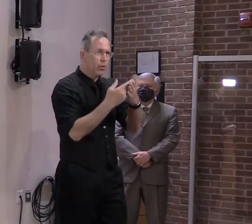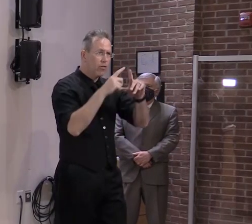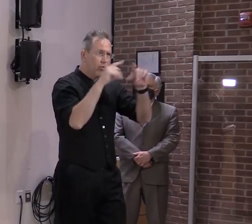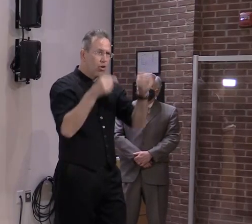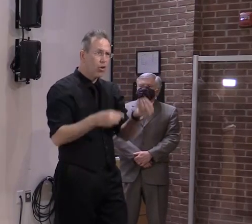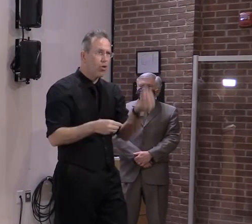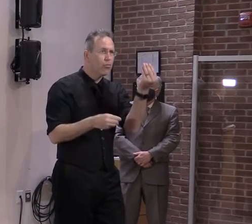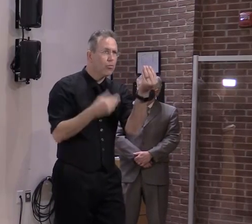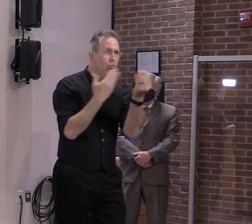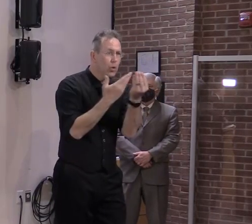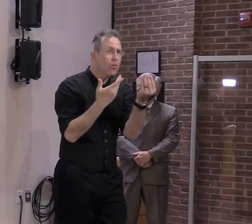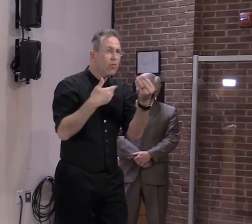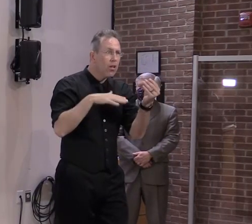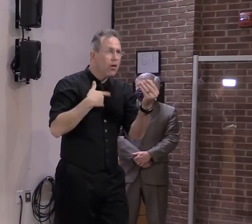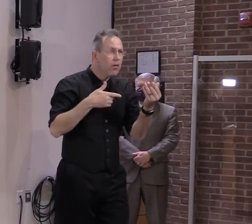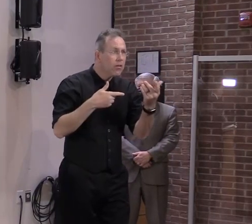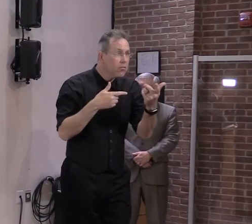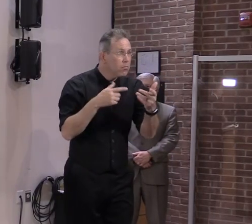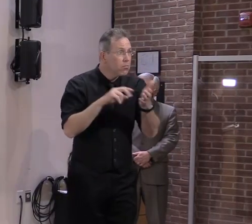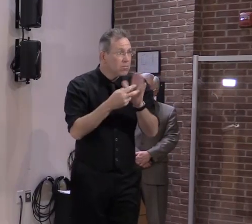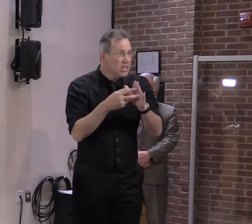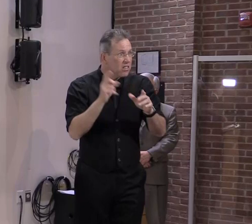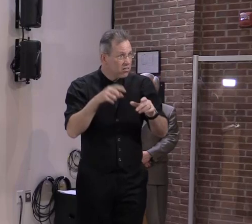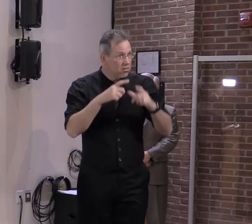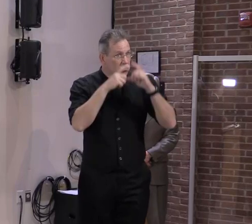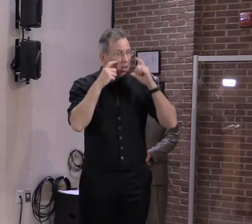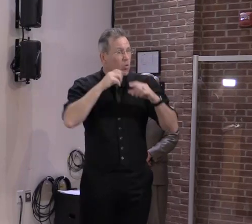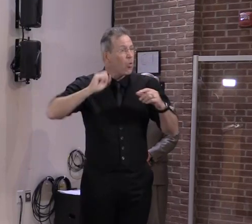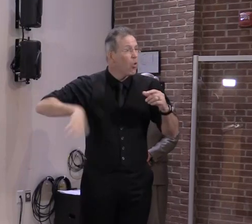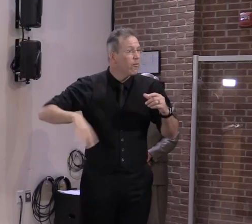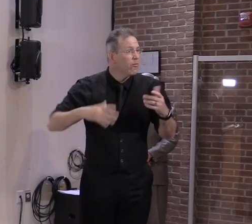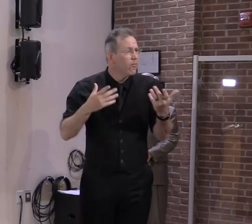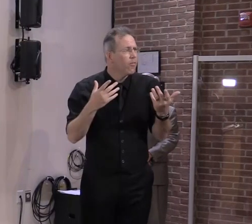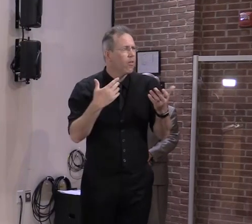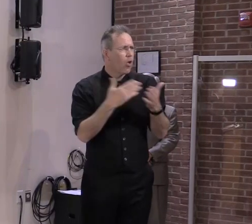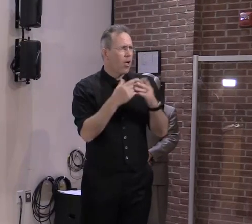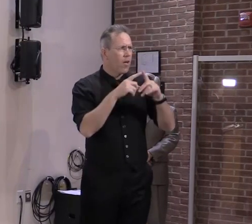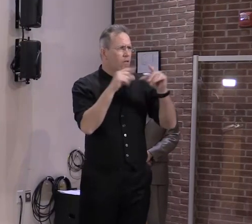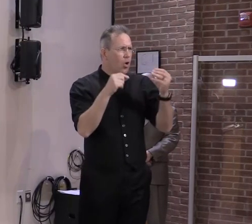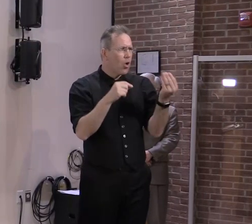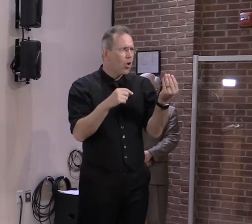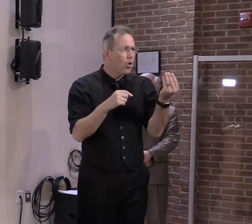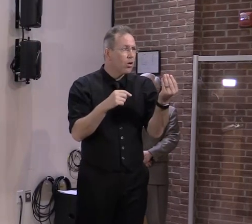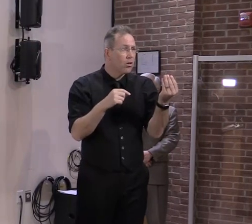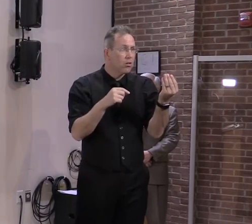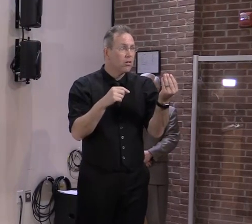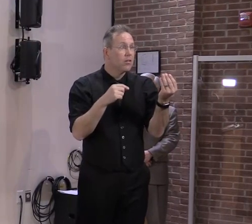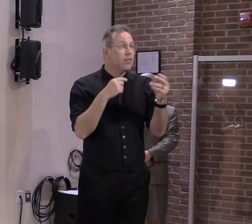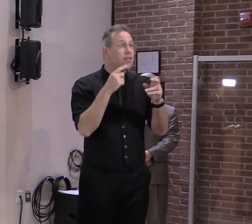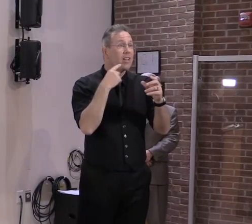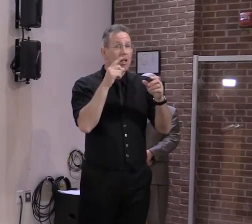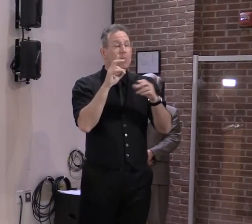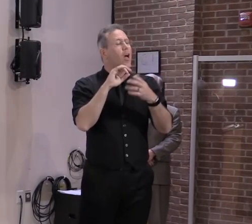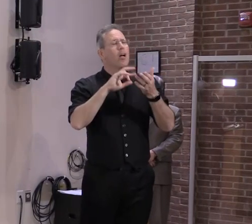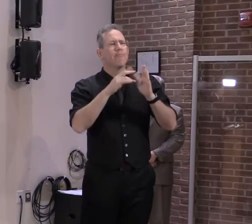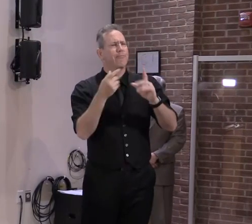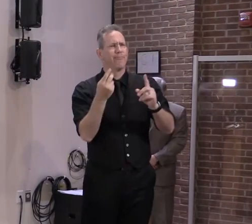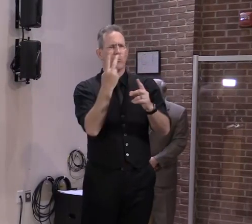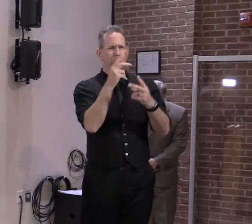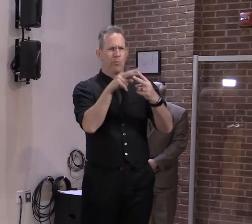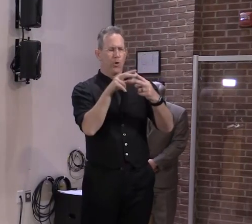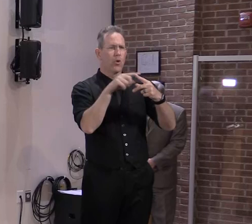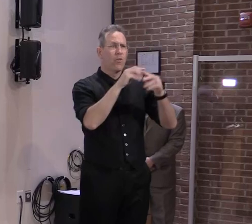I believe so, Lisa, but I don't, from a legal standpoint, I probably should check.